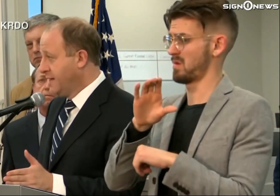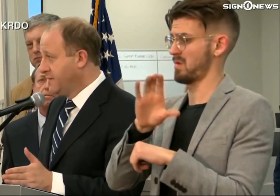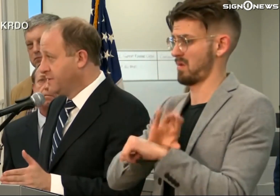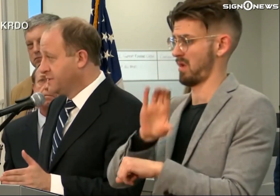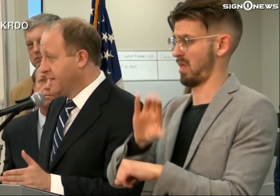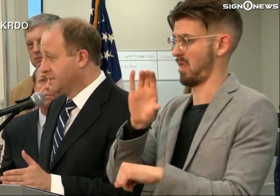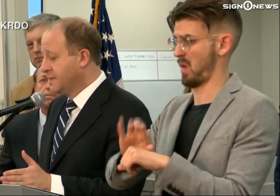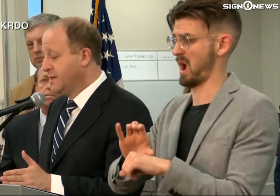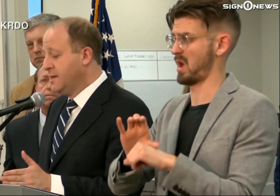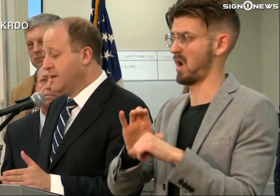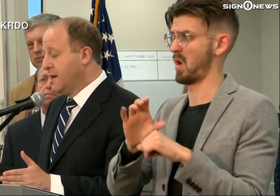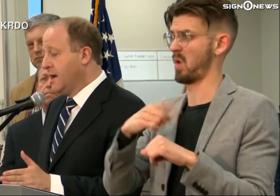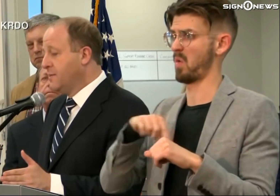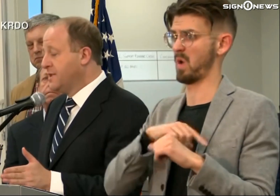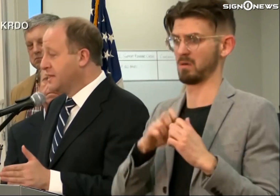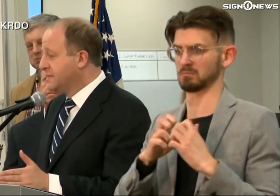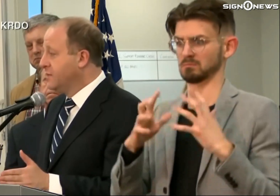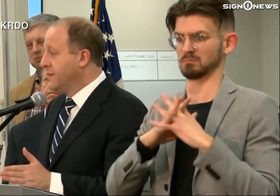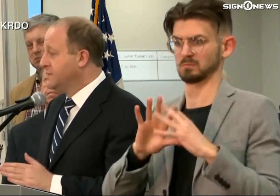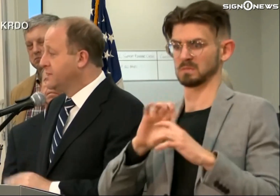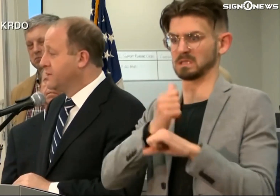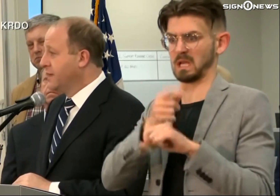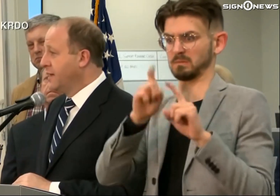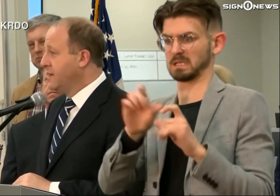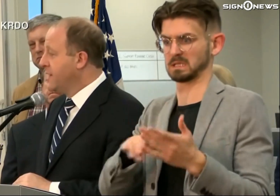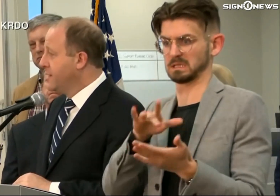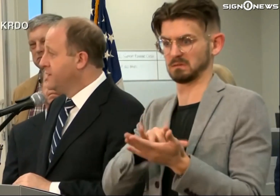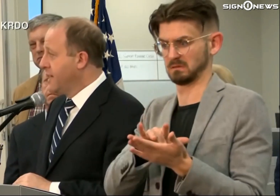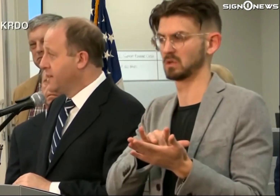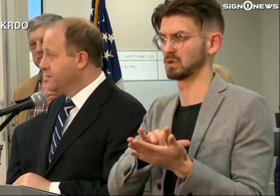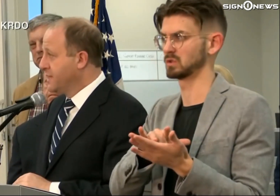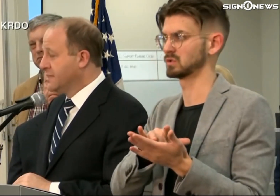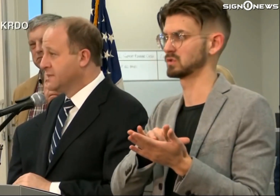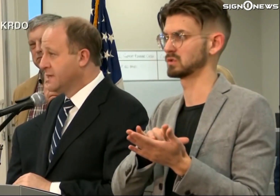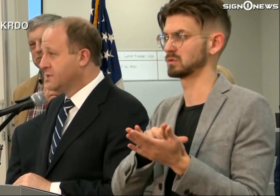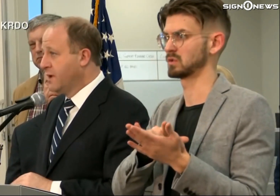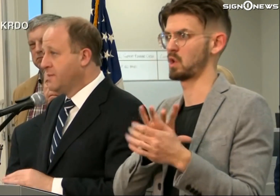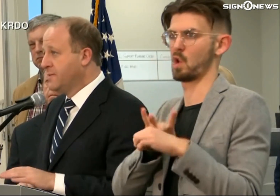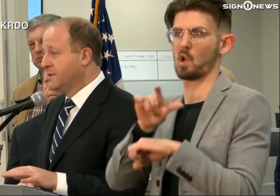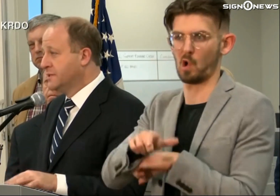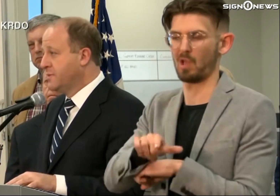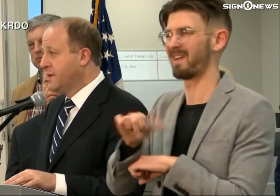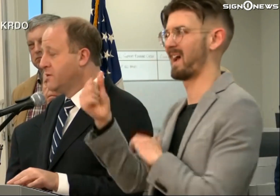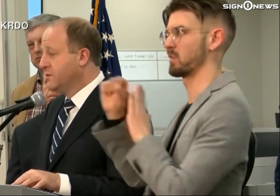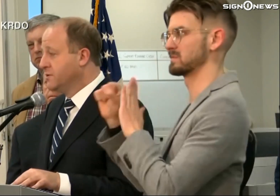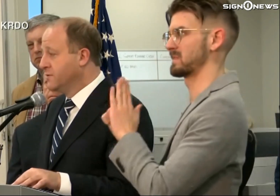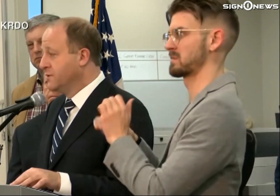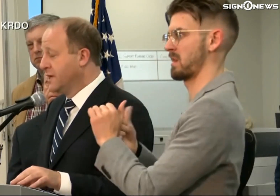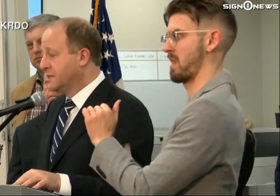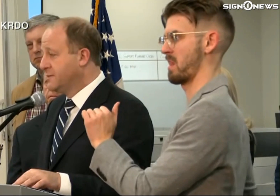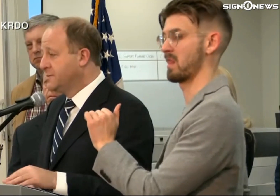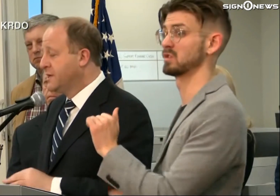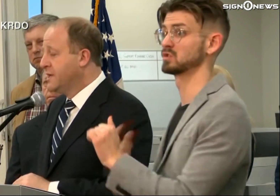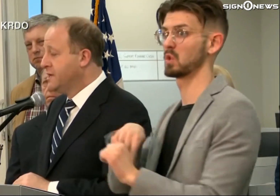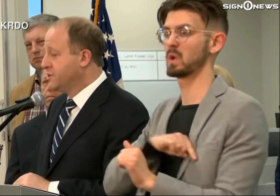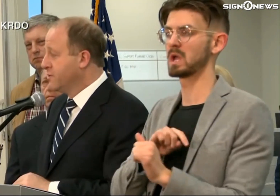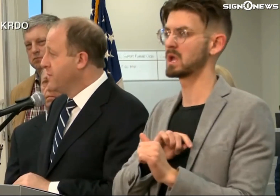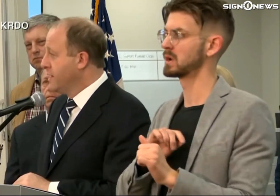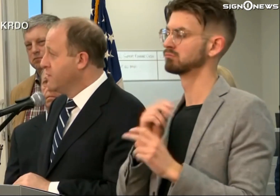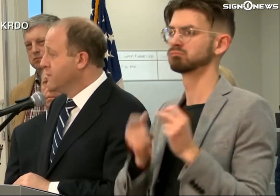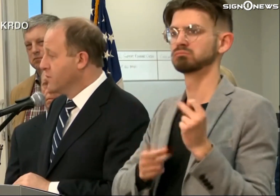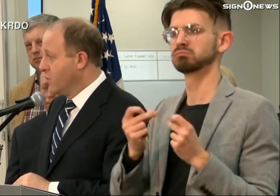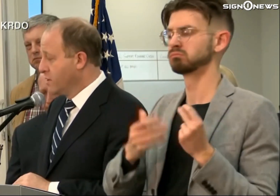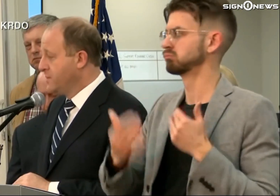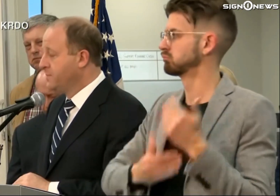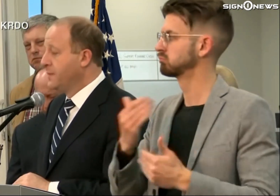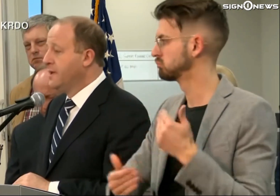days ahead of other states. But that still means that there are likely many undiagnosed cases. That's why people exhibiting cold or flu-like symptoms should